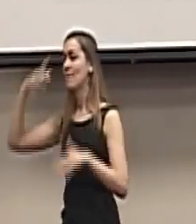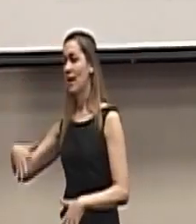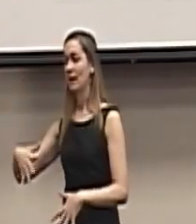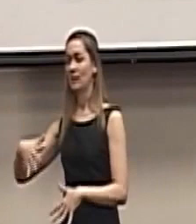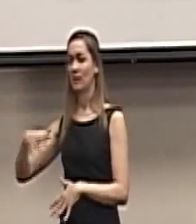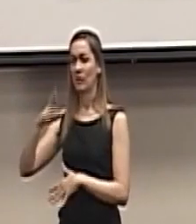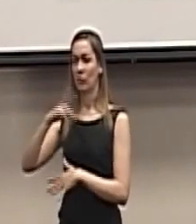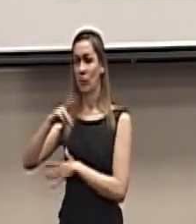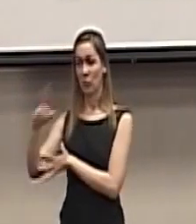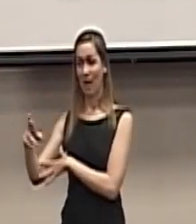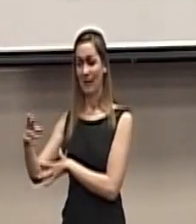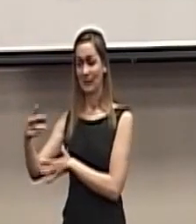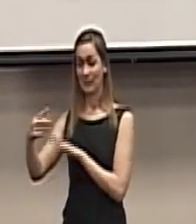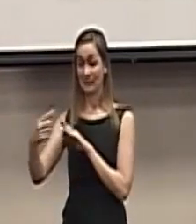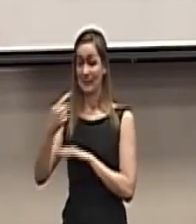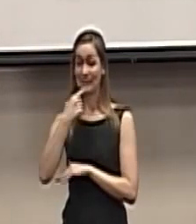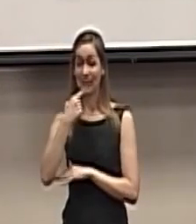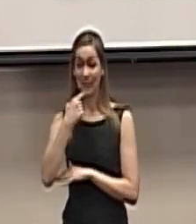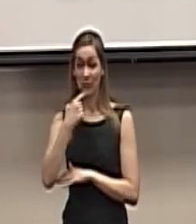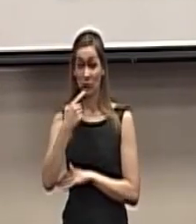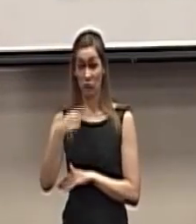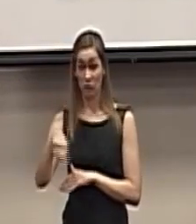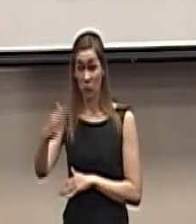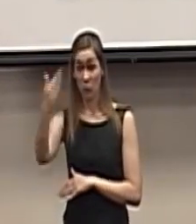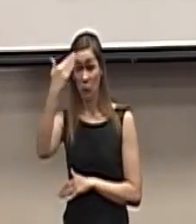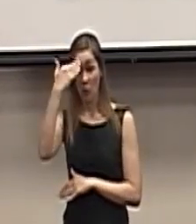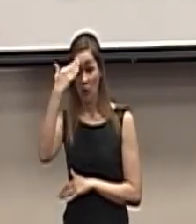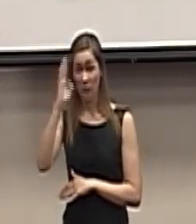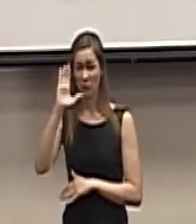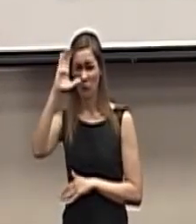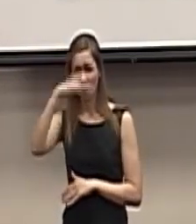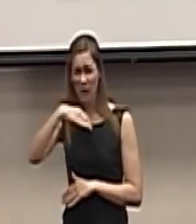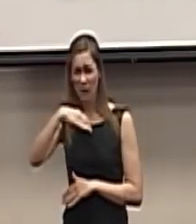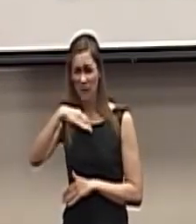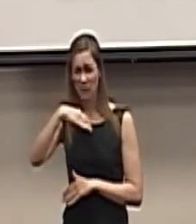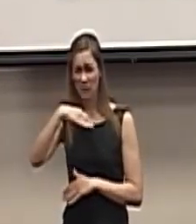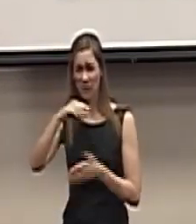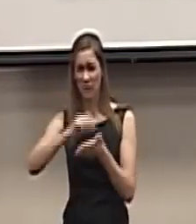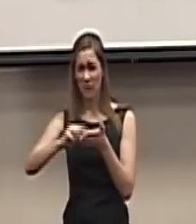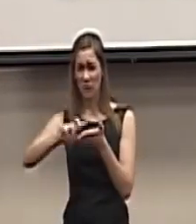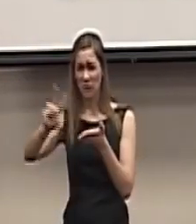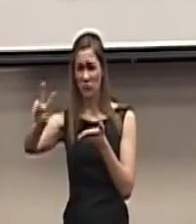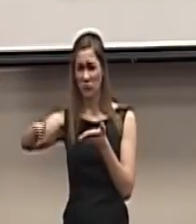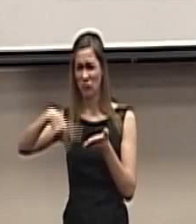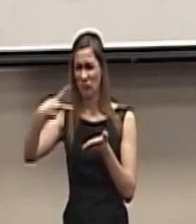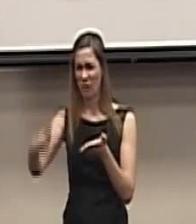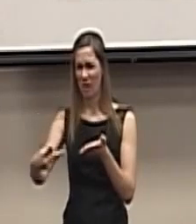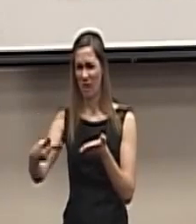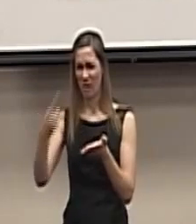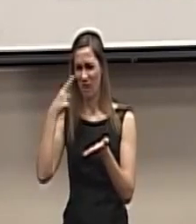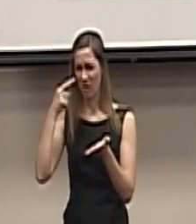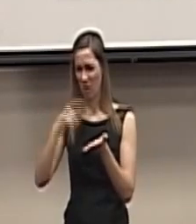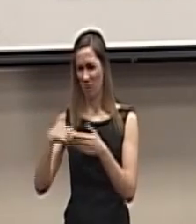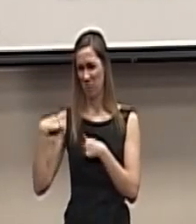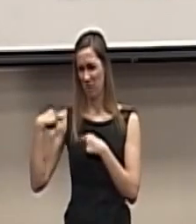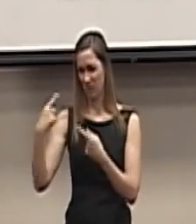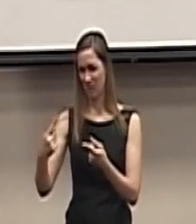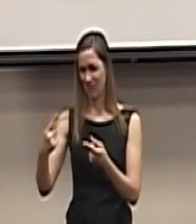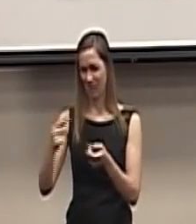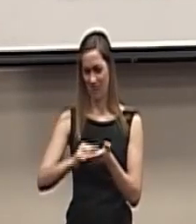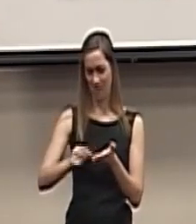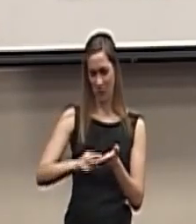Richard pointed out. He said, you know what? Isn't it strange that the verse is in reverse? You ever notice that? The verse is in